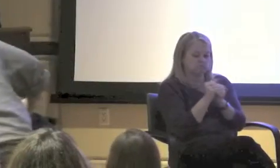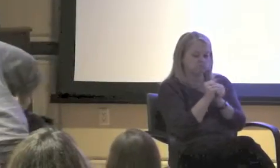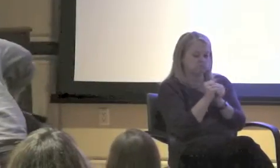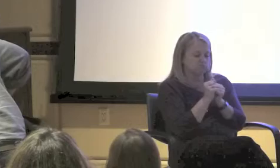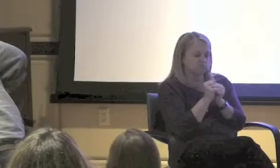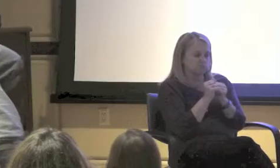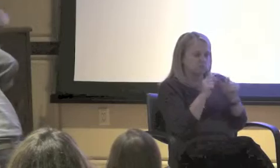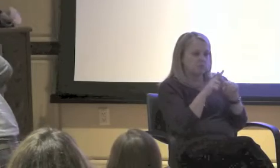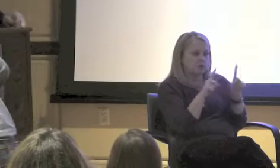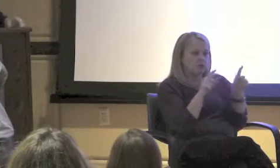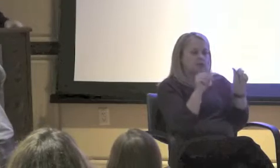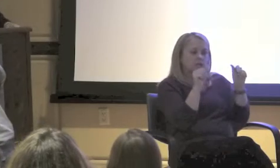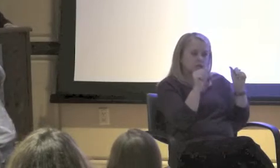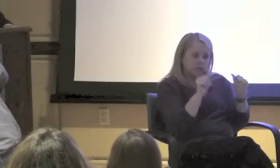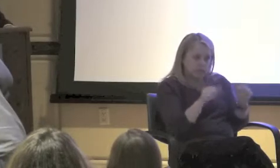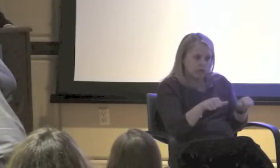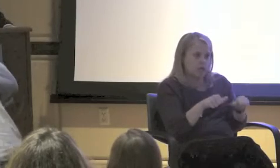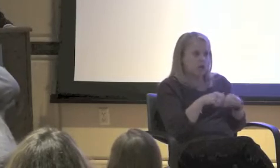But it can